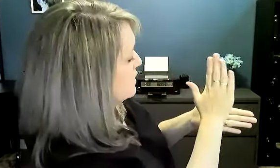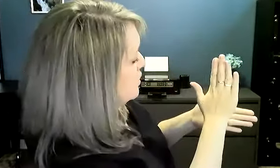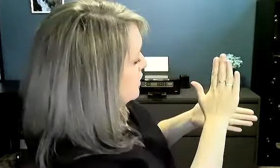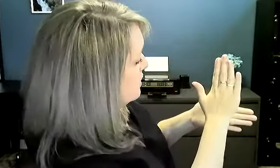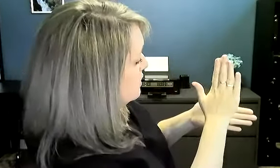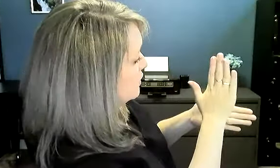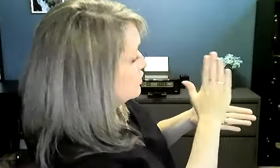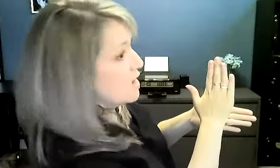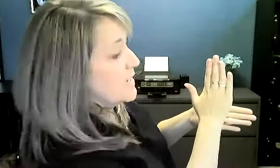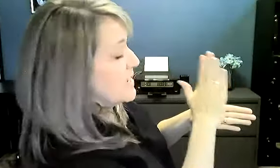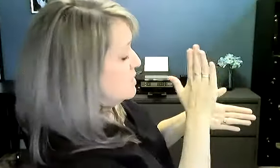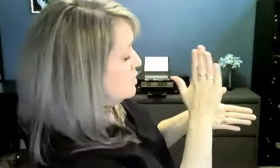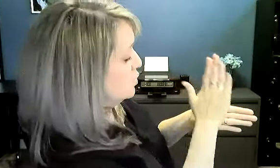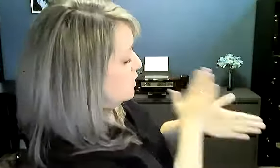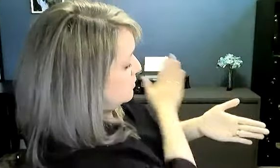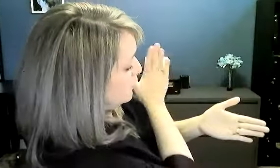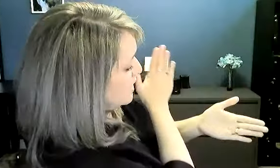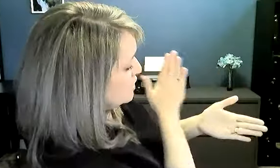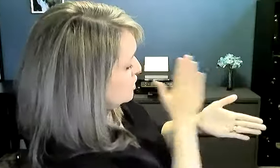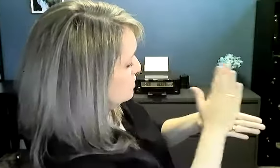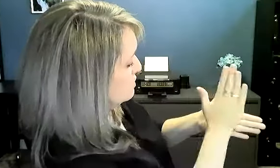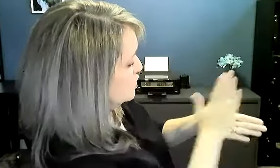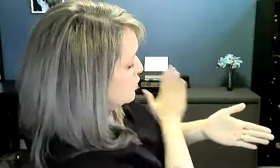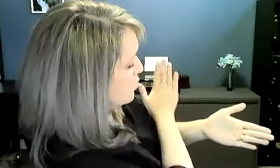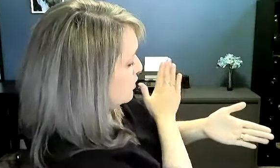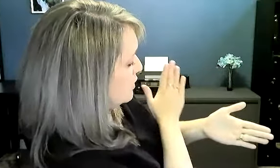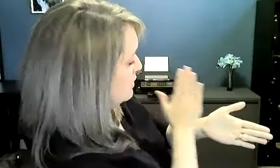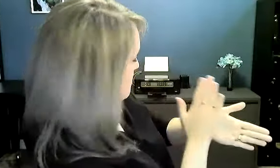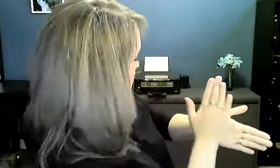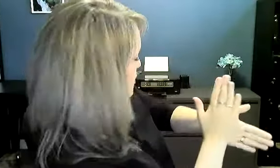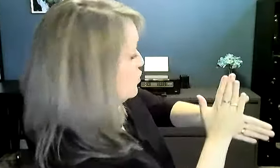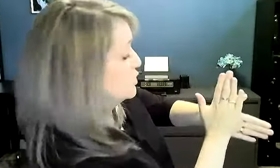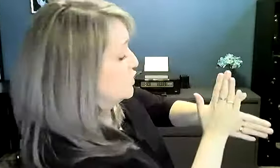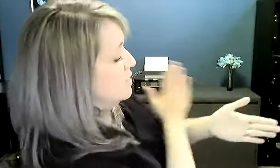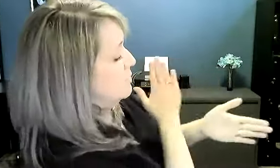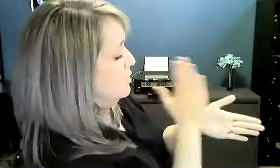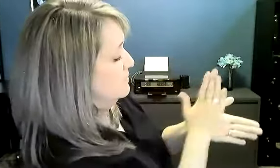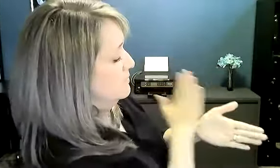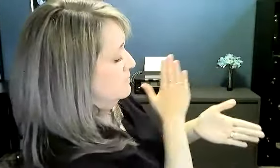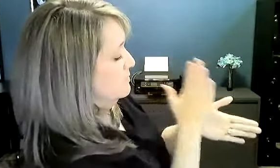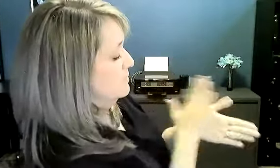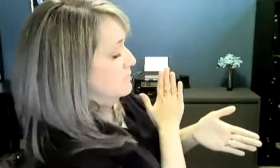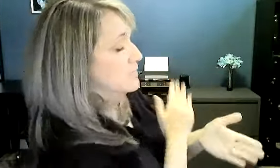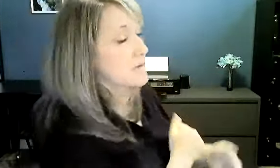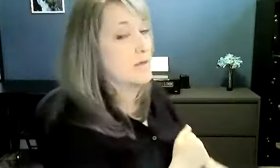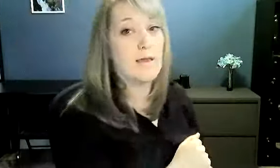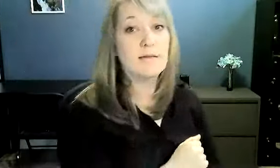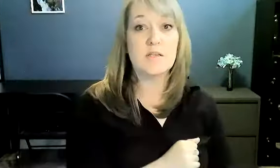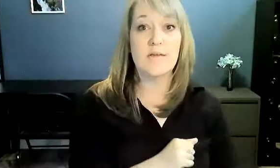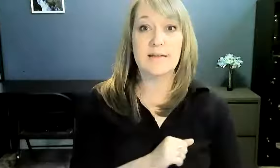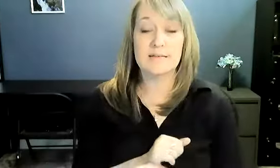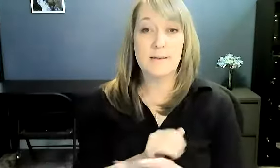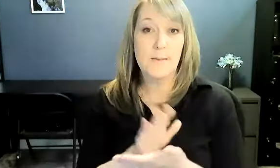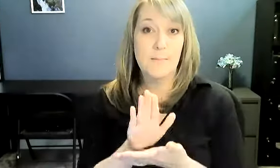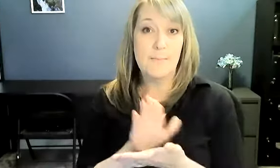So your dominant hand will brush toward your elbow. Okay, so that's